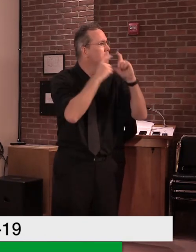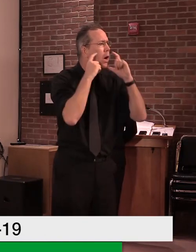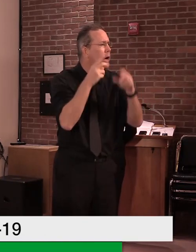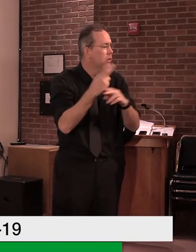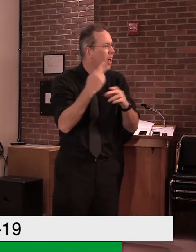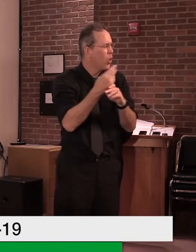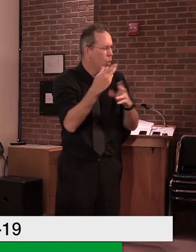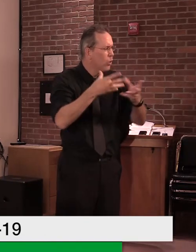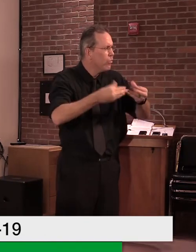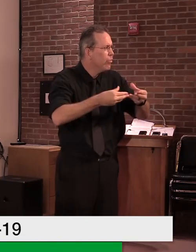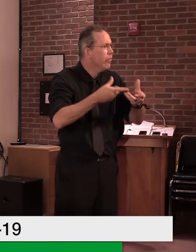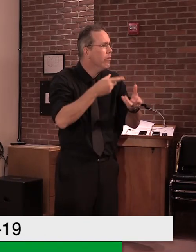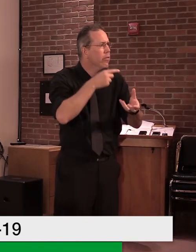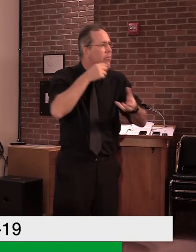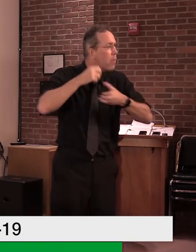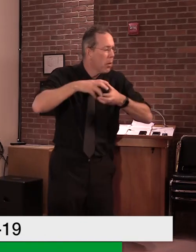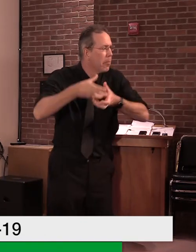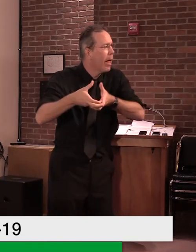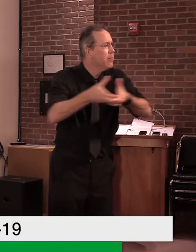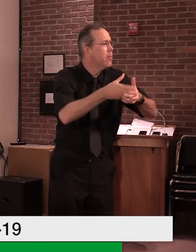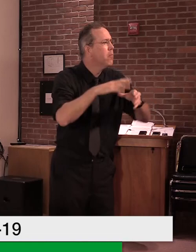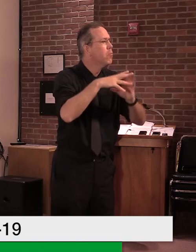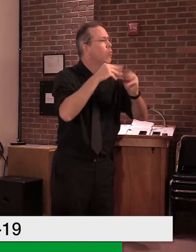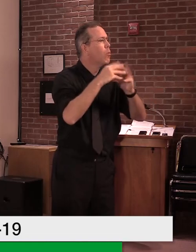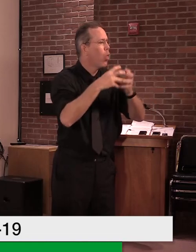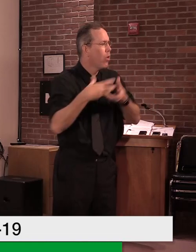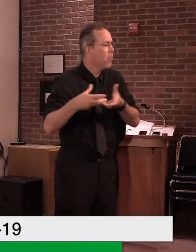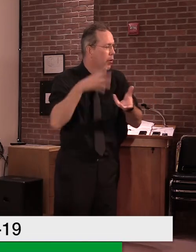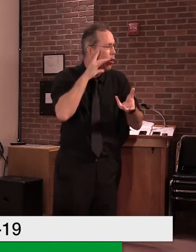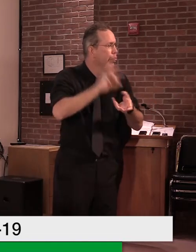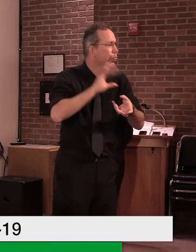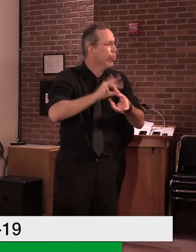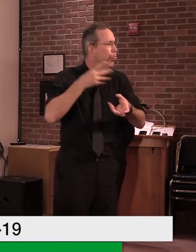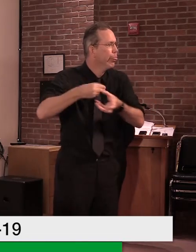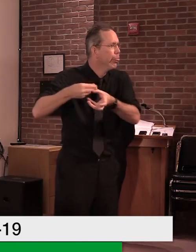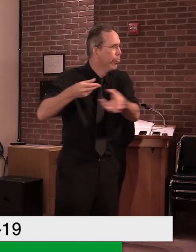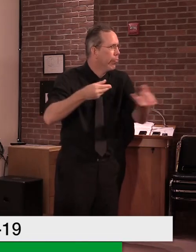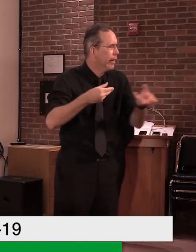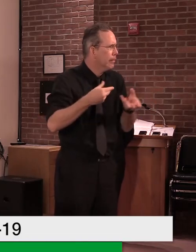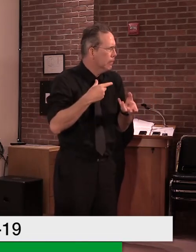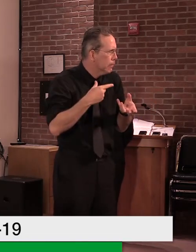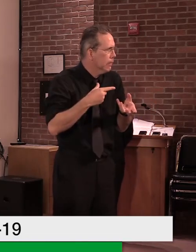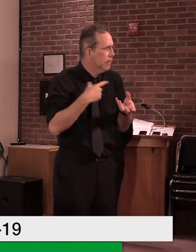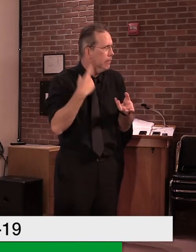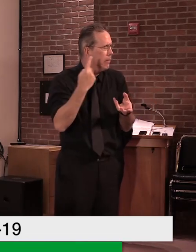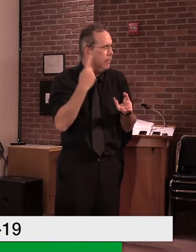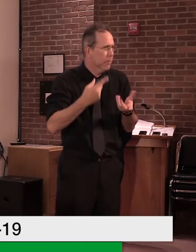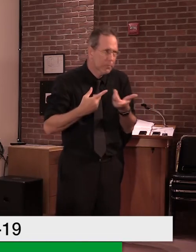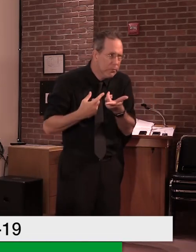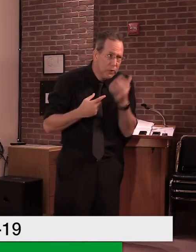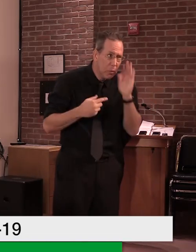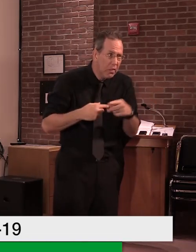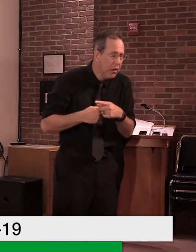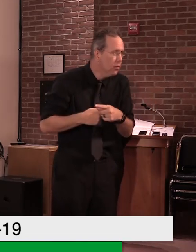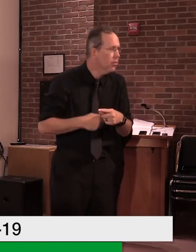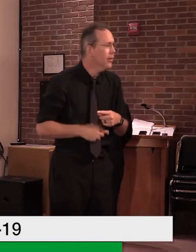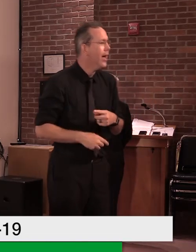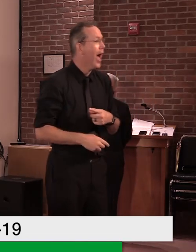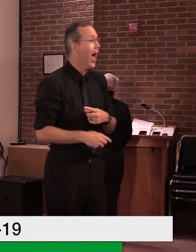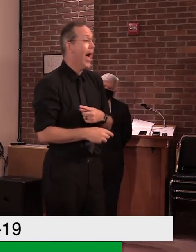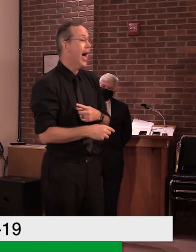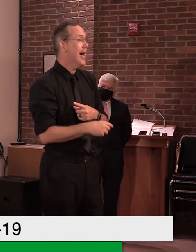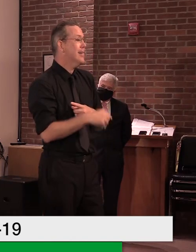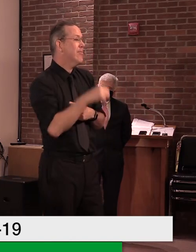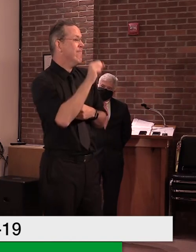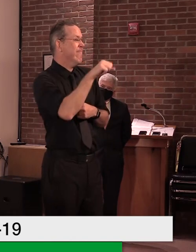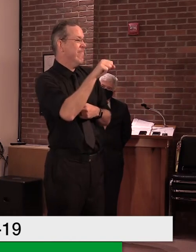said that there are allowances for strenuous activity and sports and athletics and when you're working